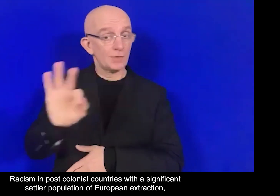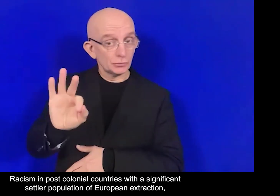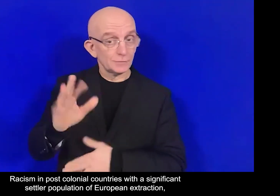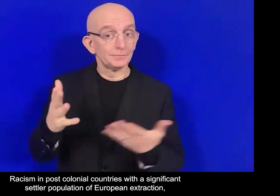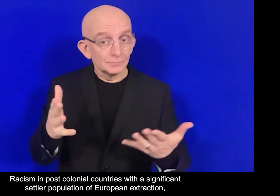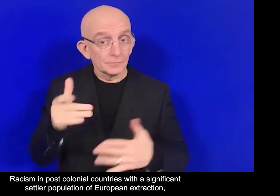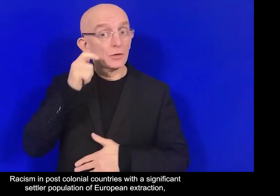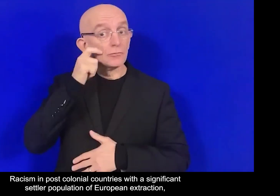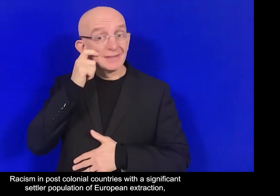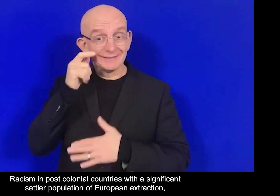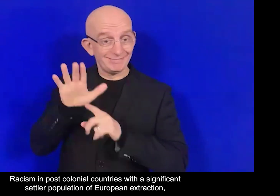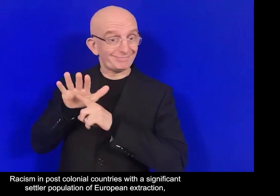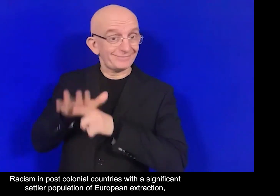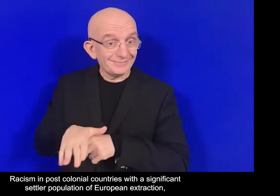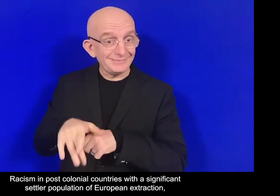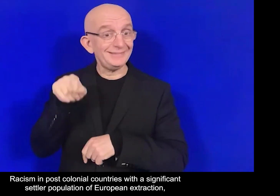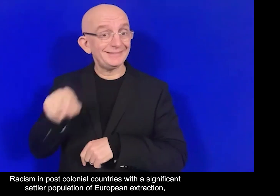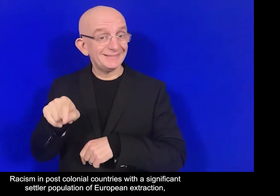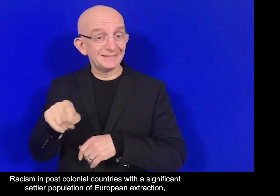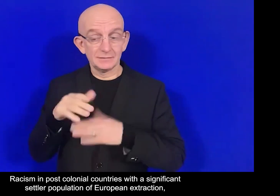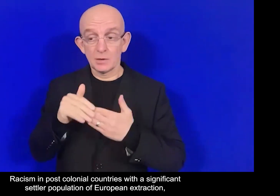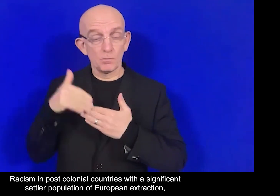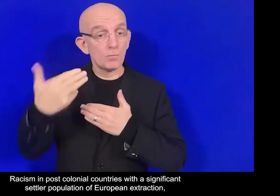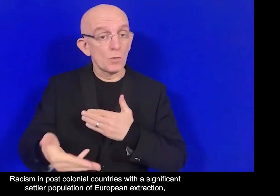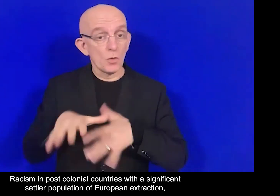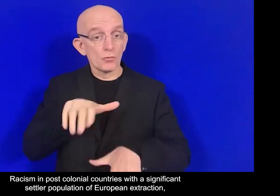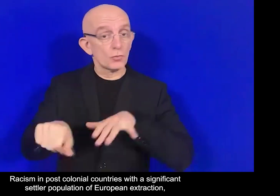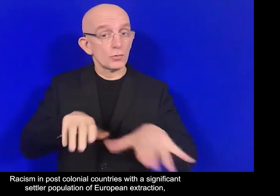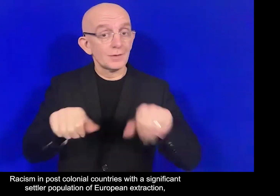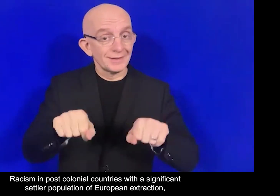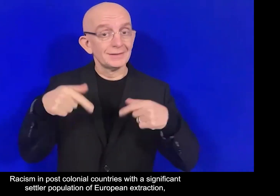European extraction